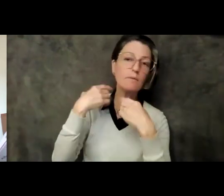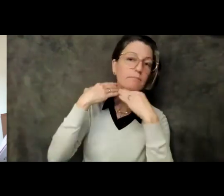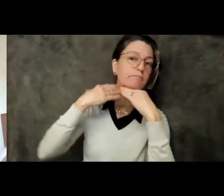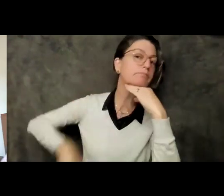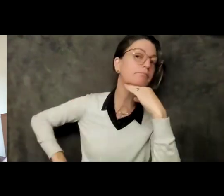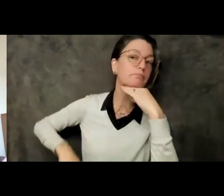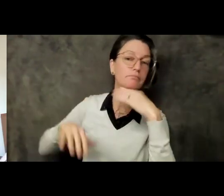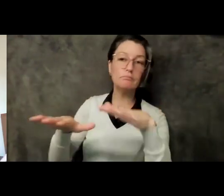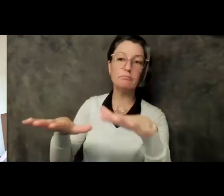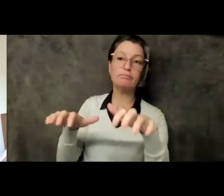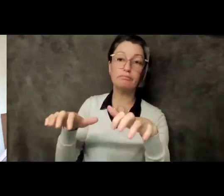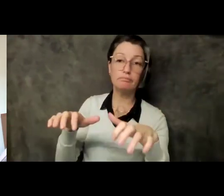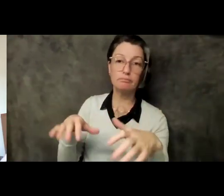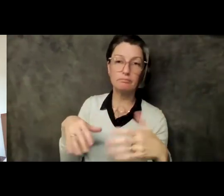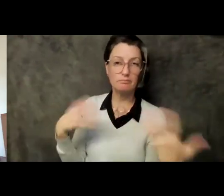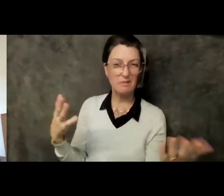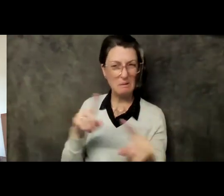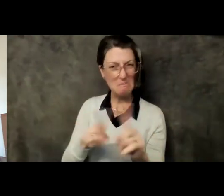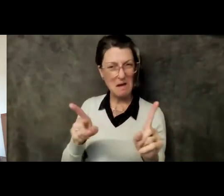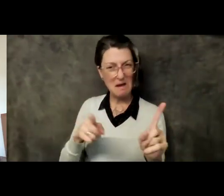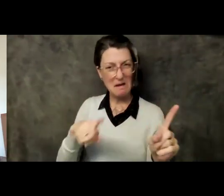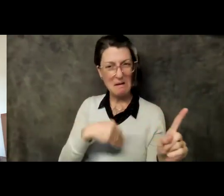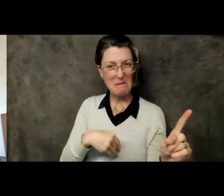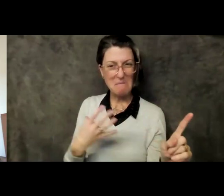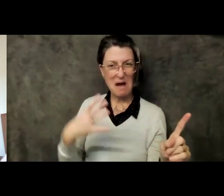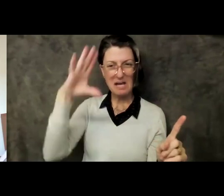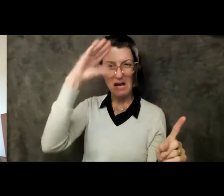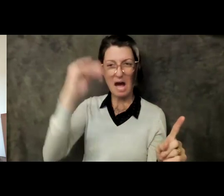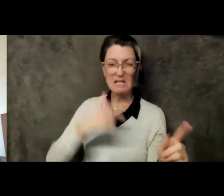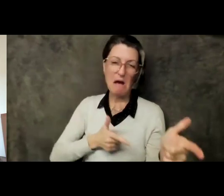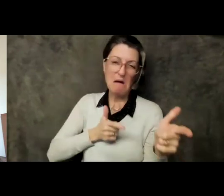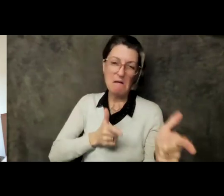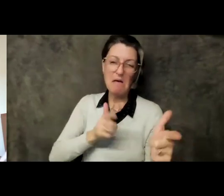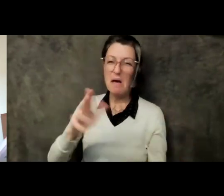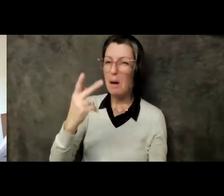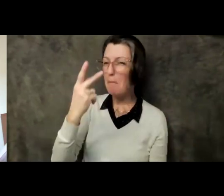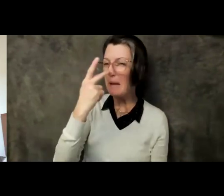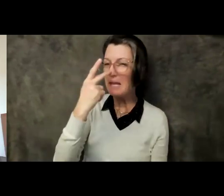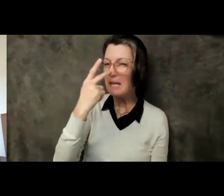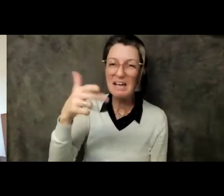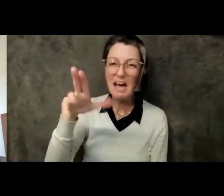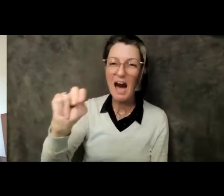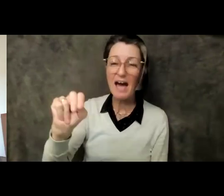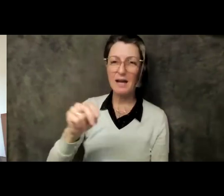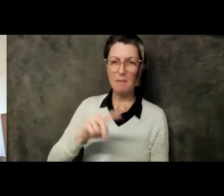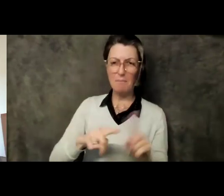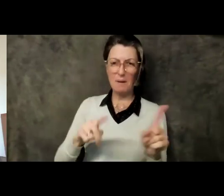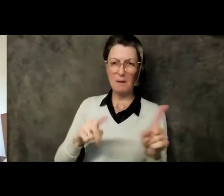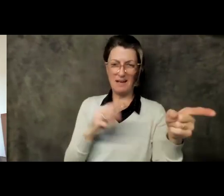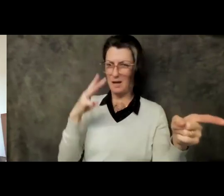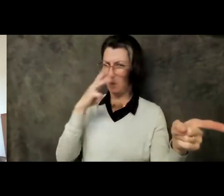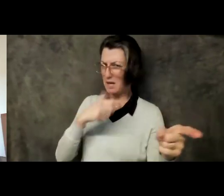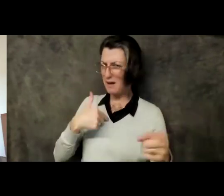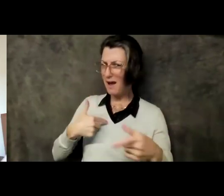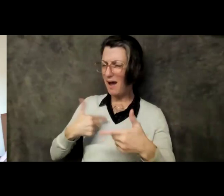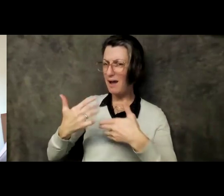it about insecure guys and their penis guns and creepy rage anyway? And how weird is it that I am menstruating or whatever the hell this is, days after